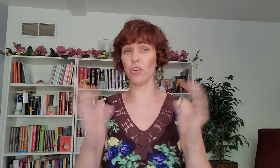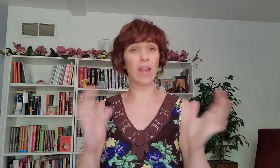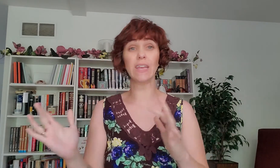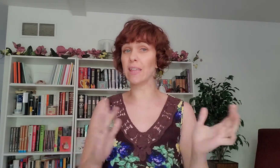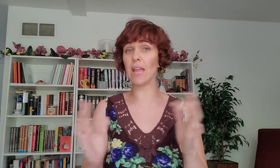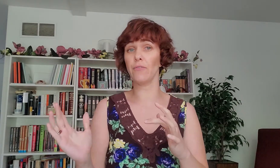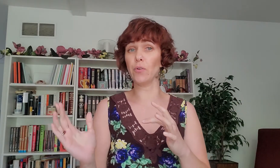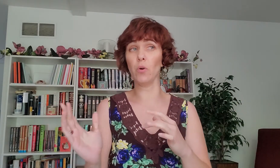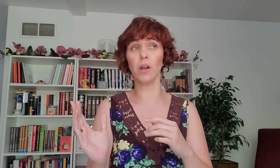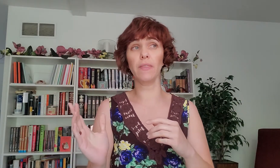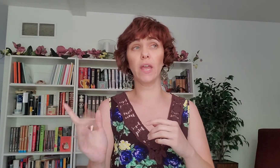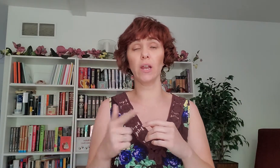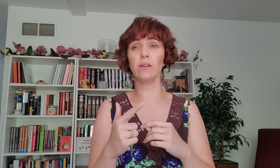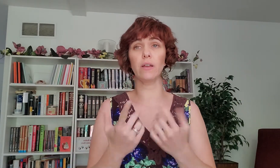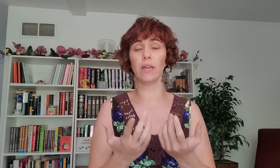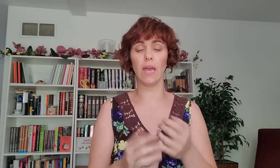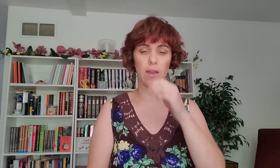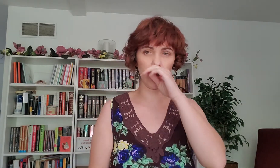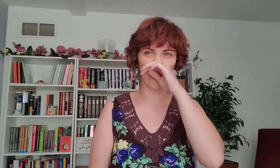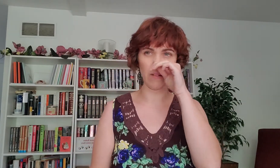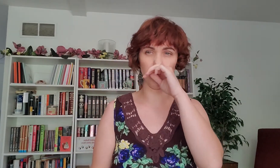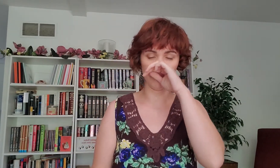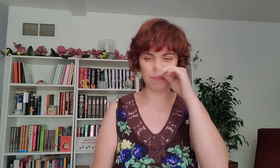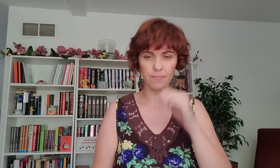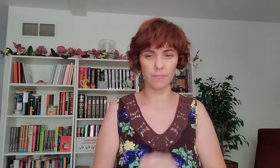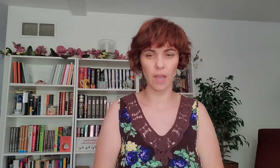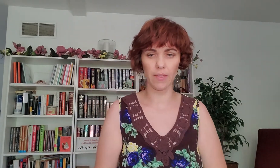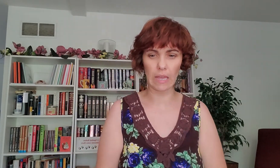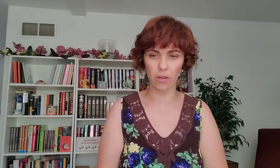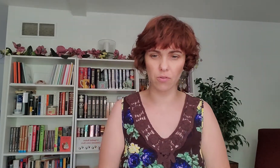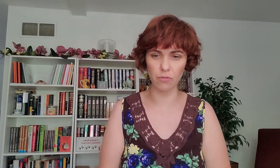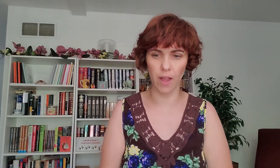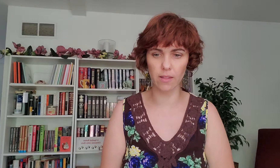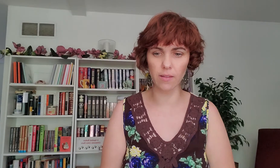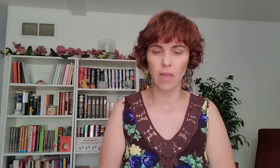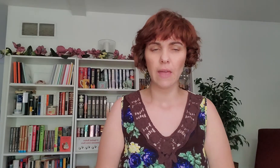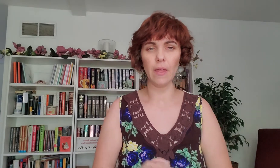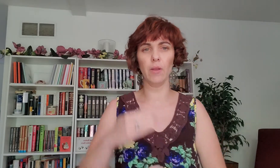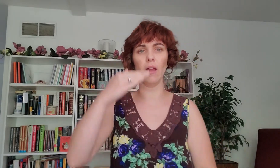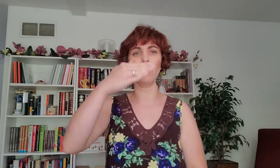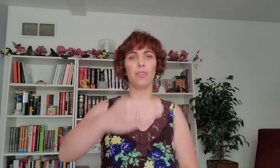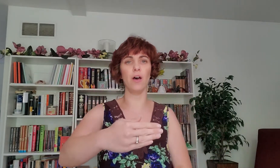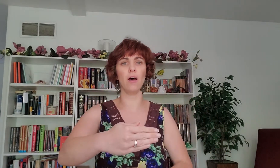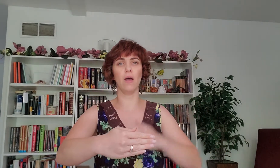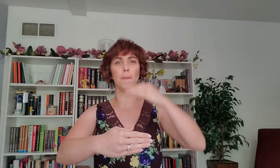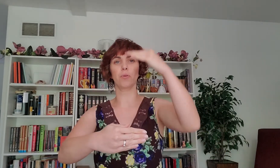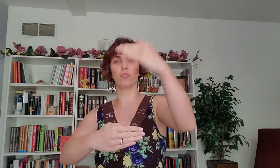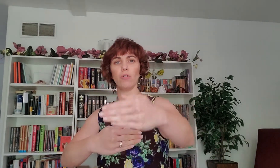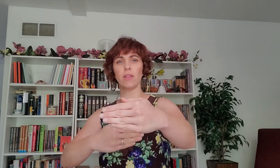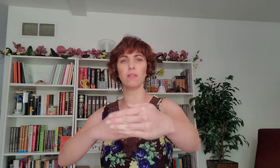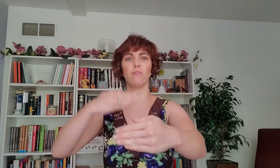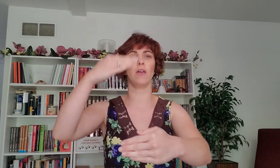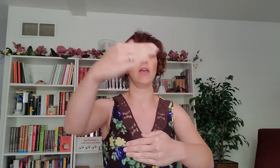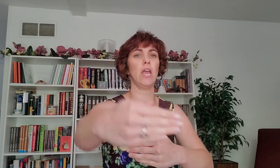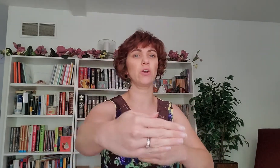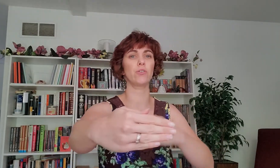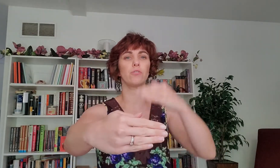and get the sign for war in there again. I think it goes too fast. Then we have the progressive error. So we're